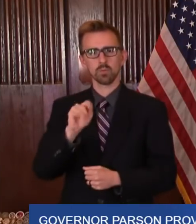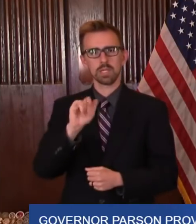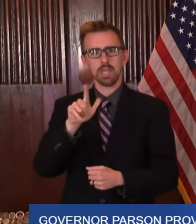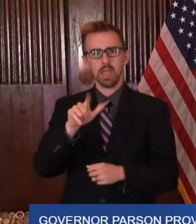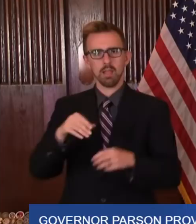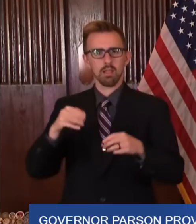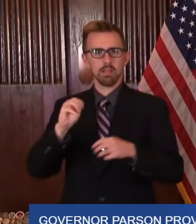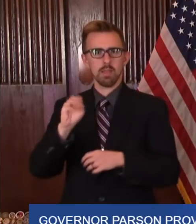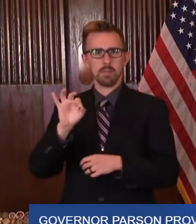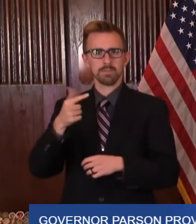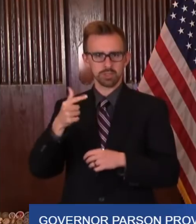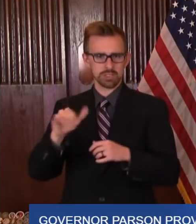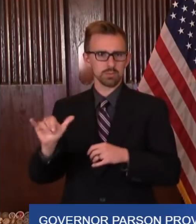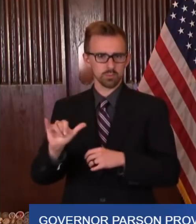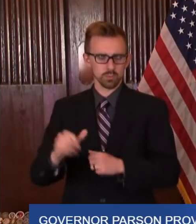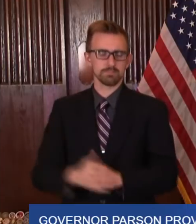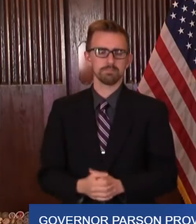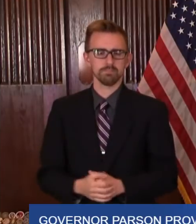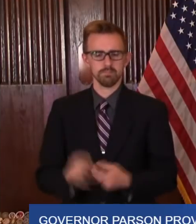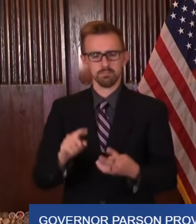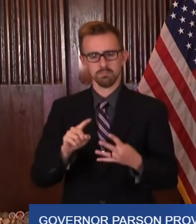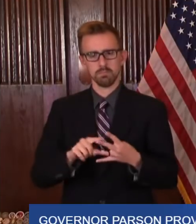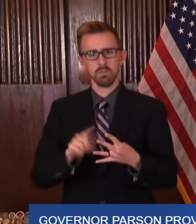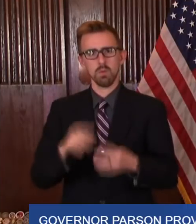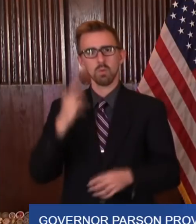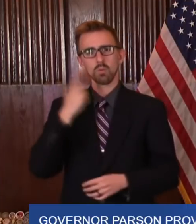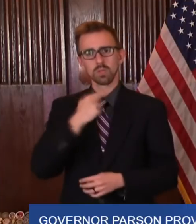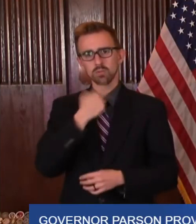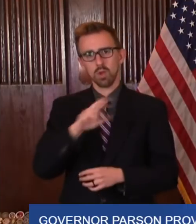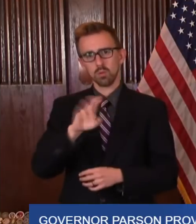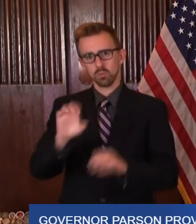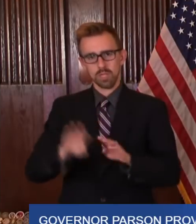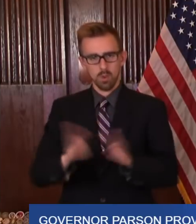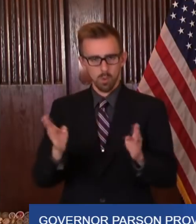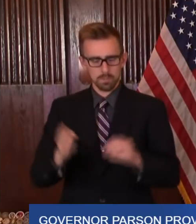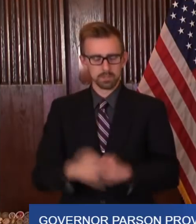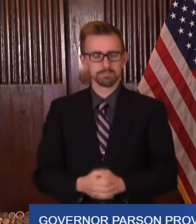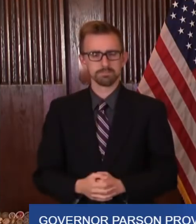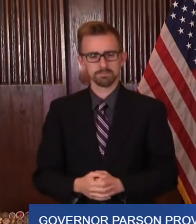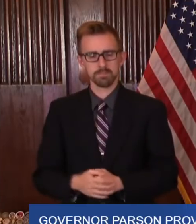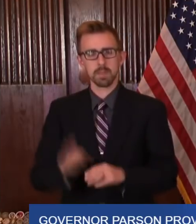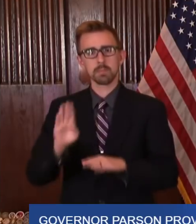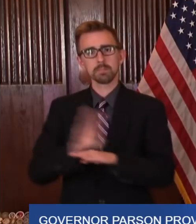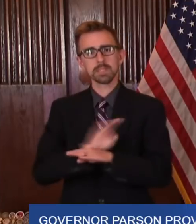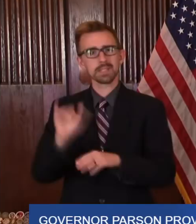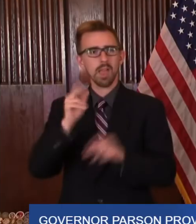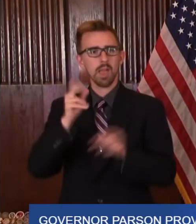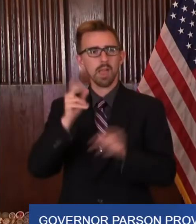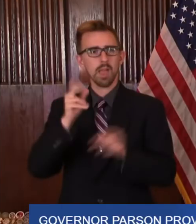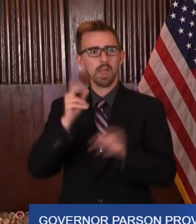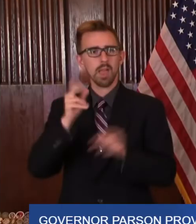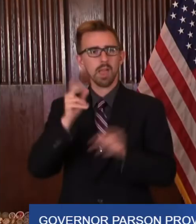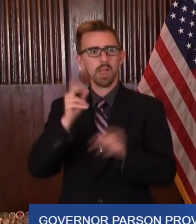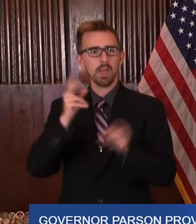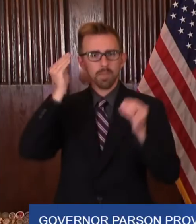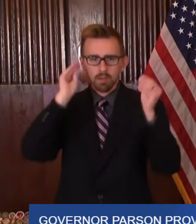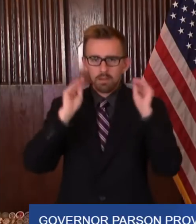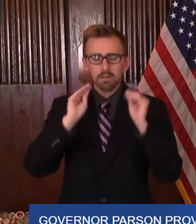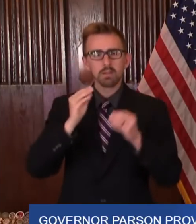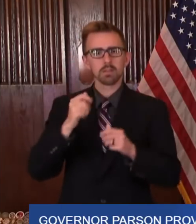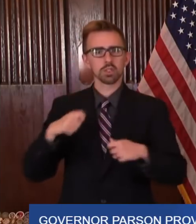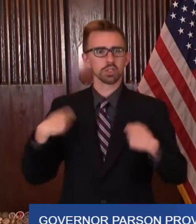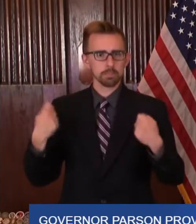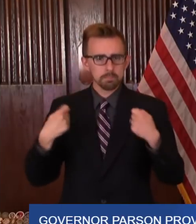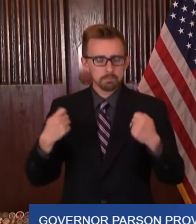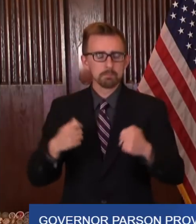manufacturing, a plan for restaurants to reopen, businesses such as barbershops, hair salons, and